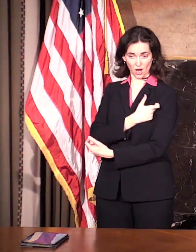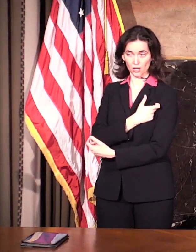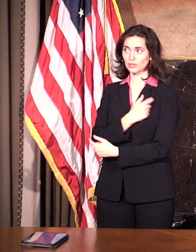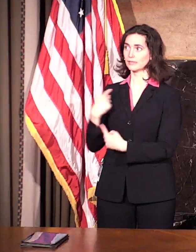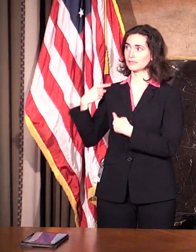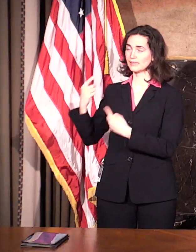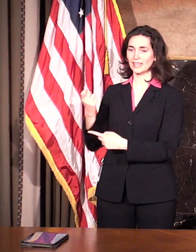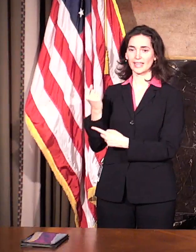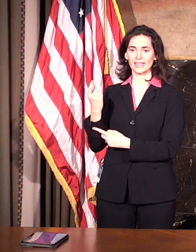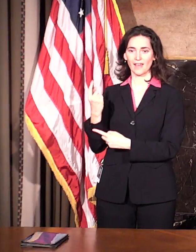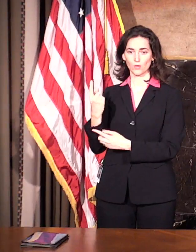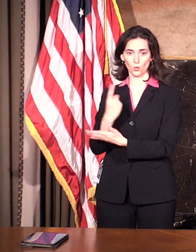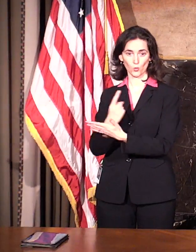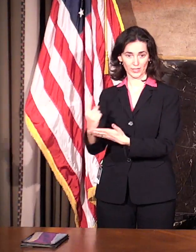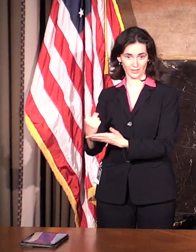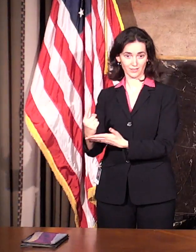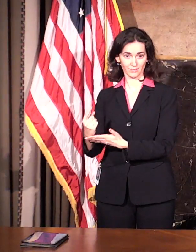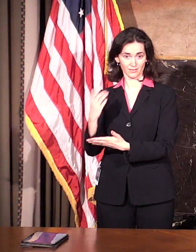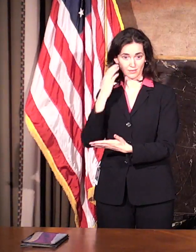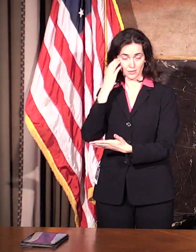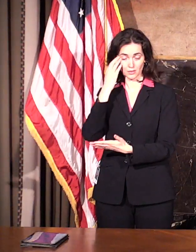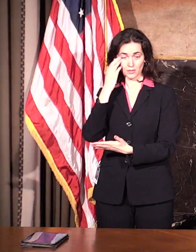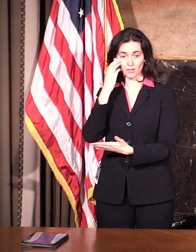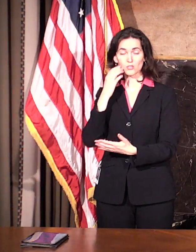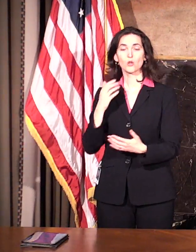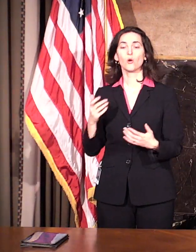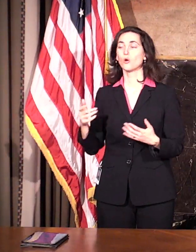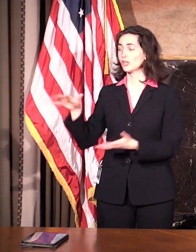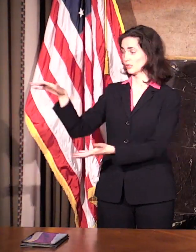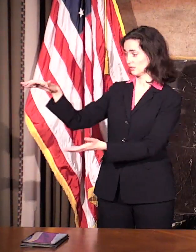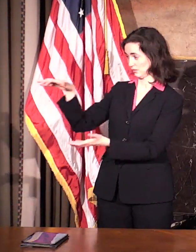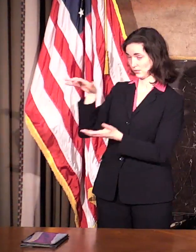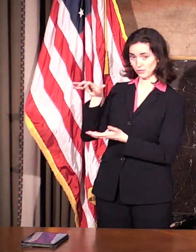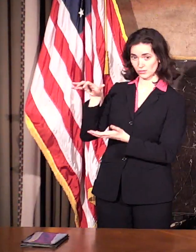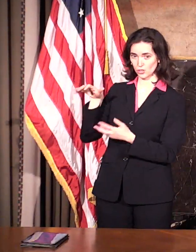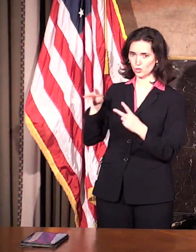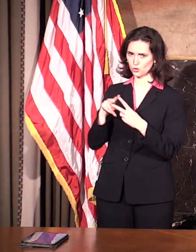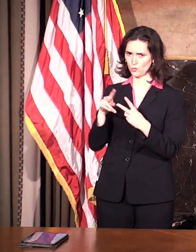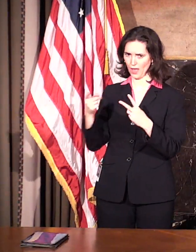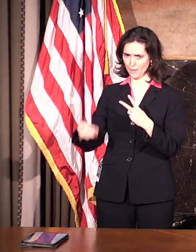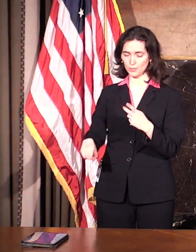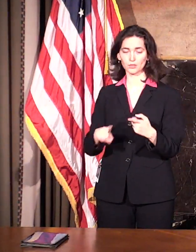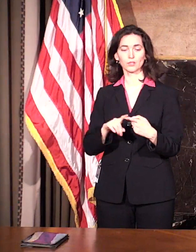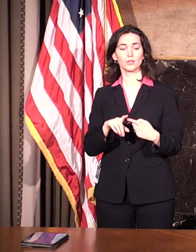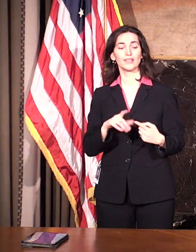changes are happening with the doses we're getting. Number one, the Pfizer doses,